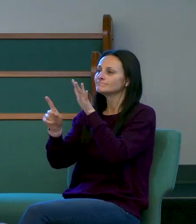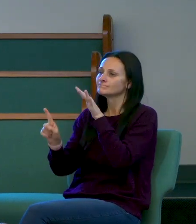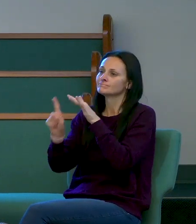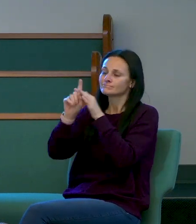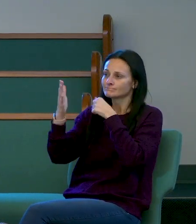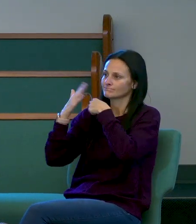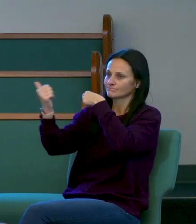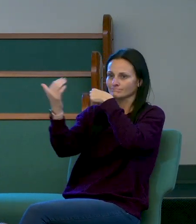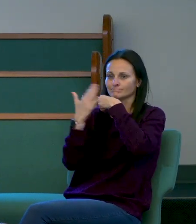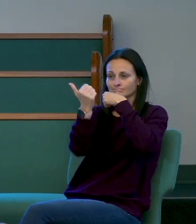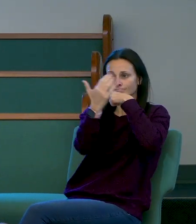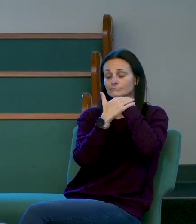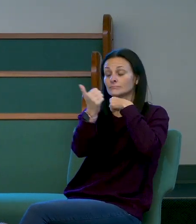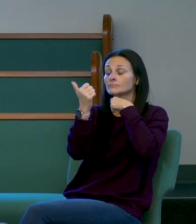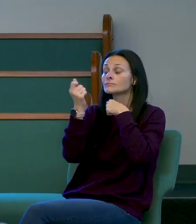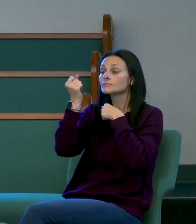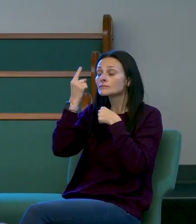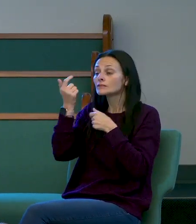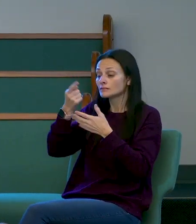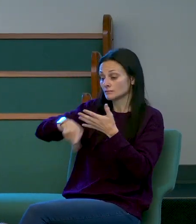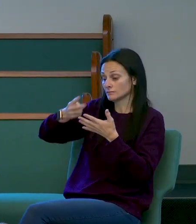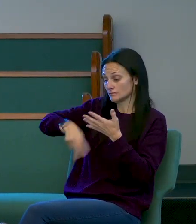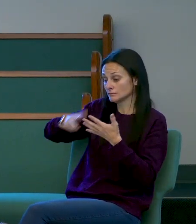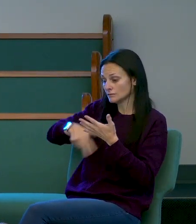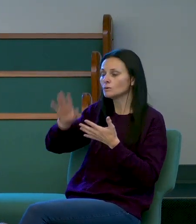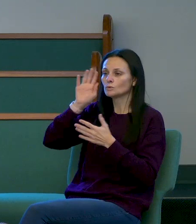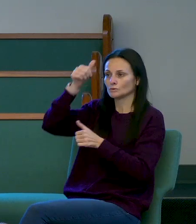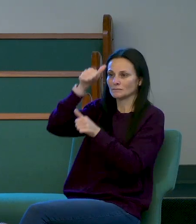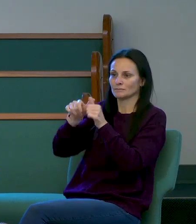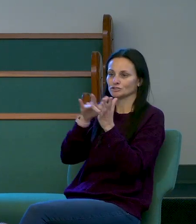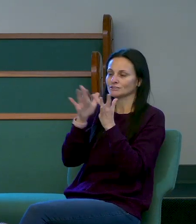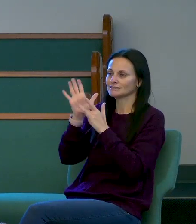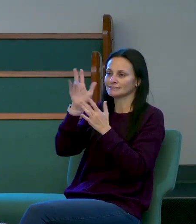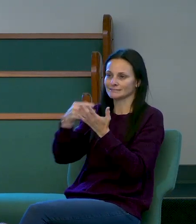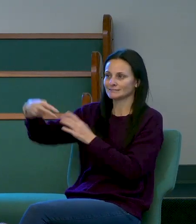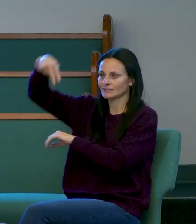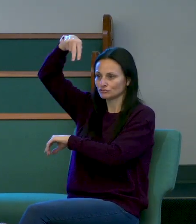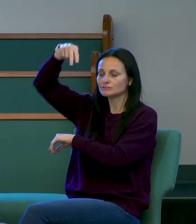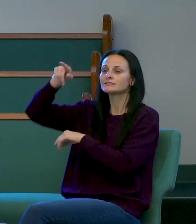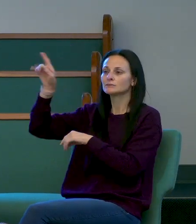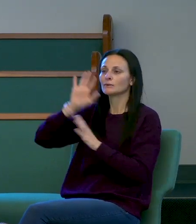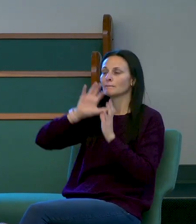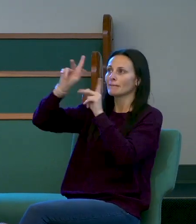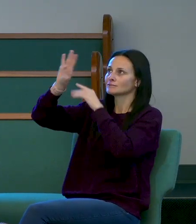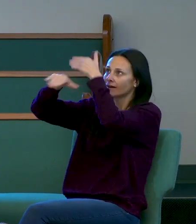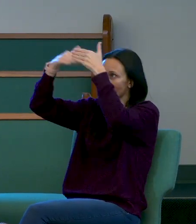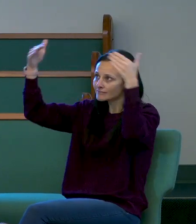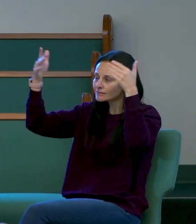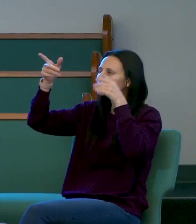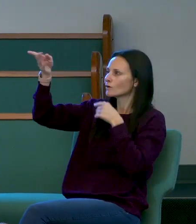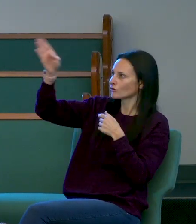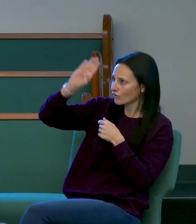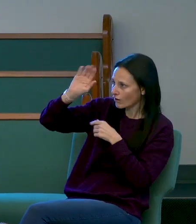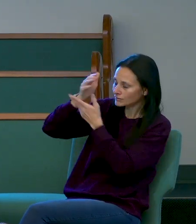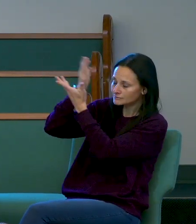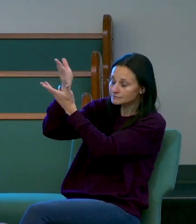calling us out. In a couple weeks, we are going to remember Jesus' ascension. He's going to go back to heaven or where God is, and then